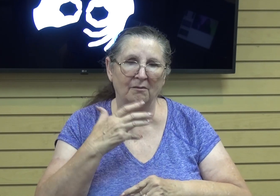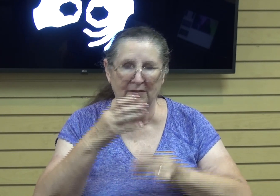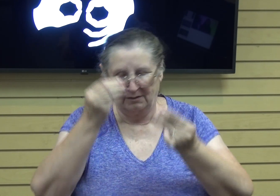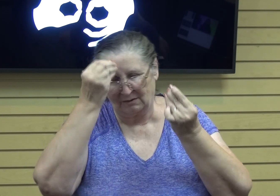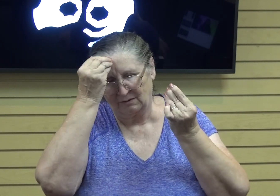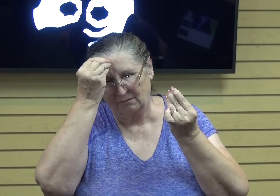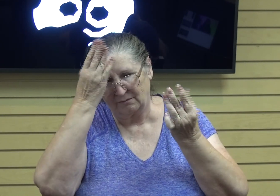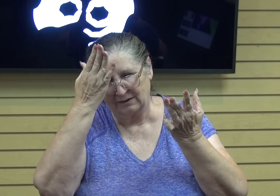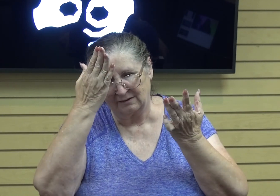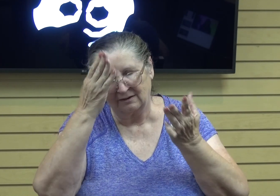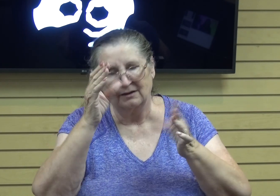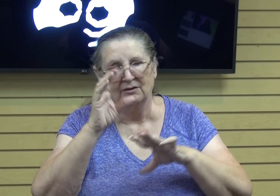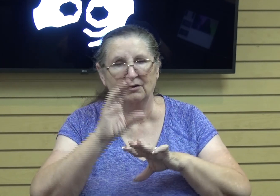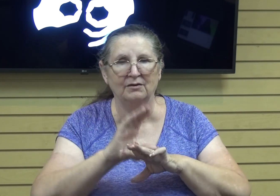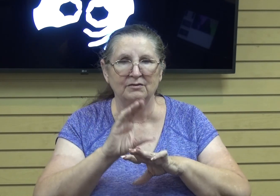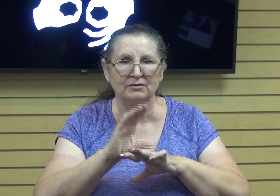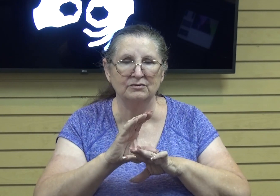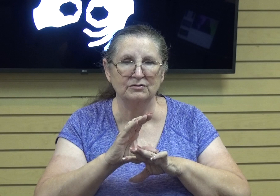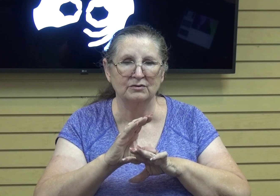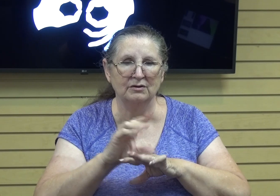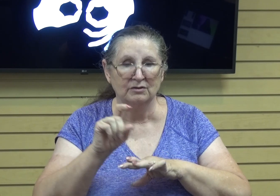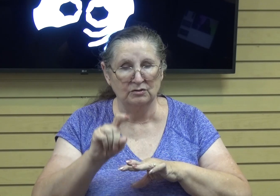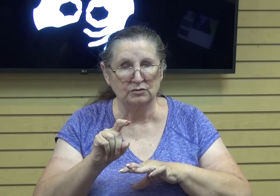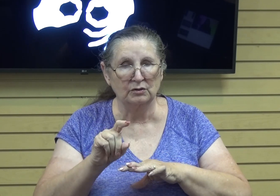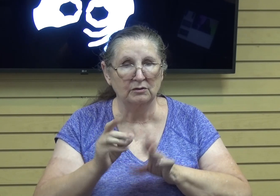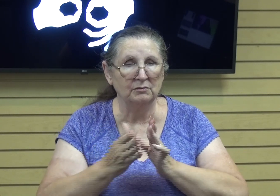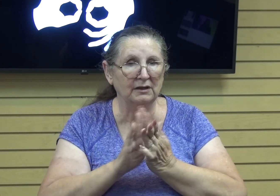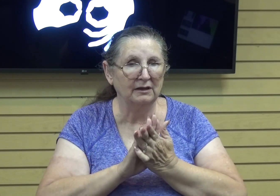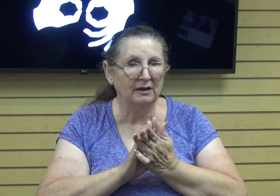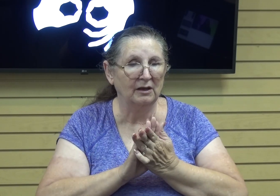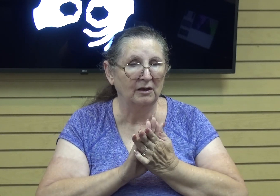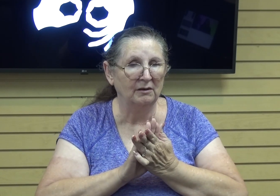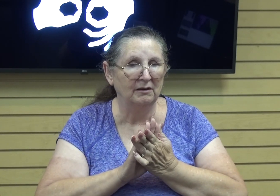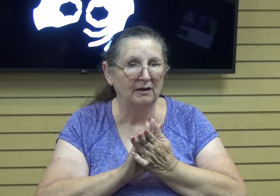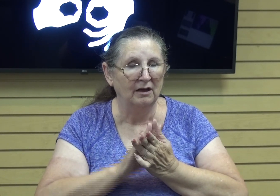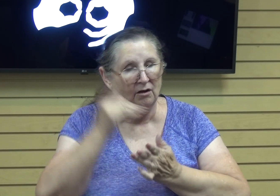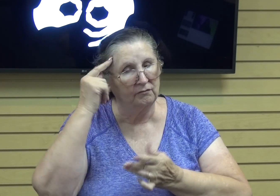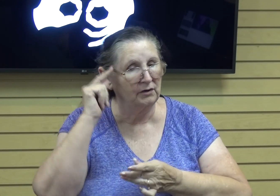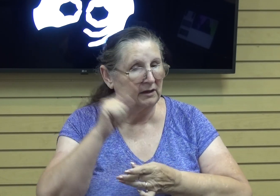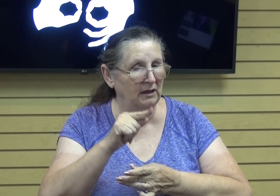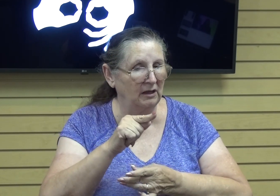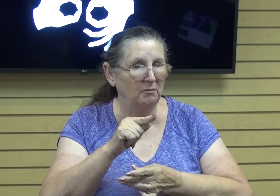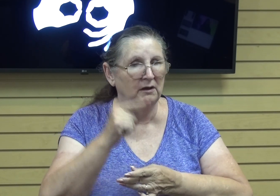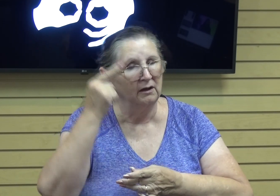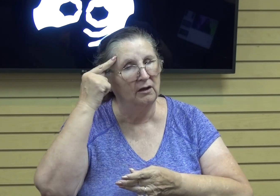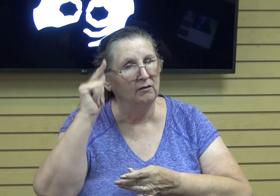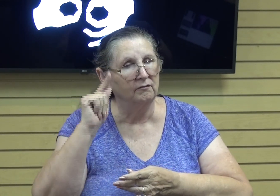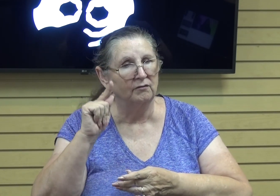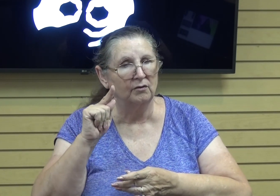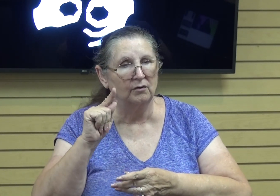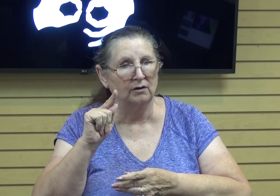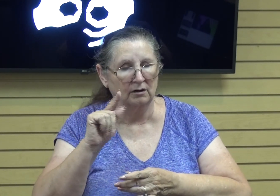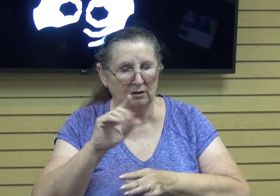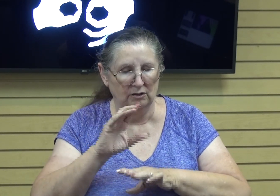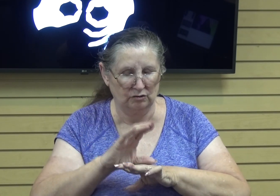what the church should be, what the church is for him, and what that church is for us